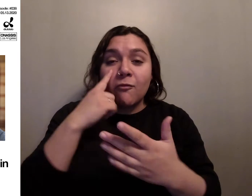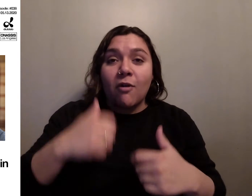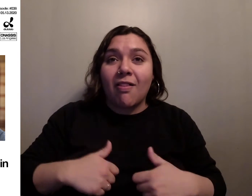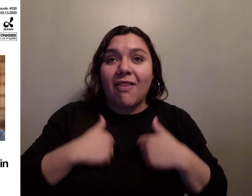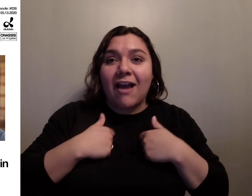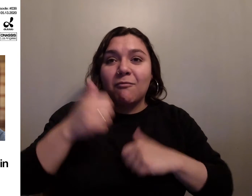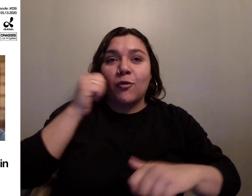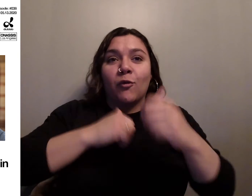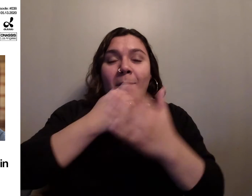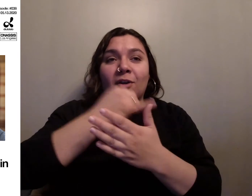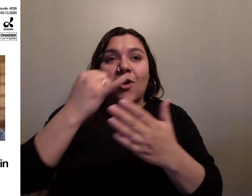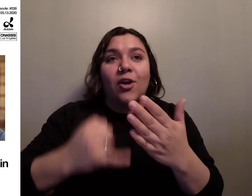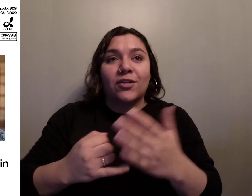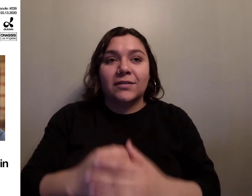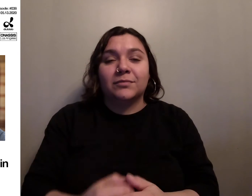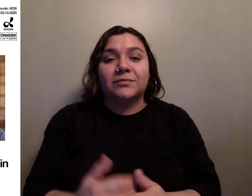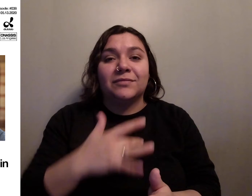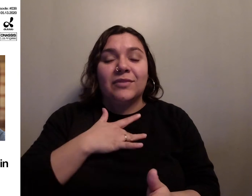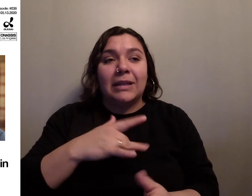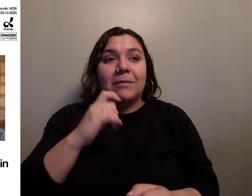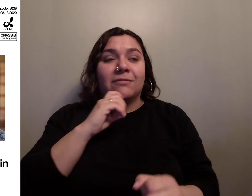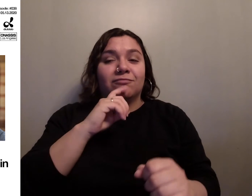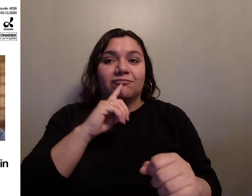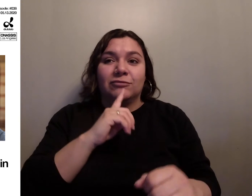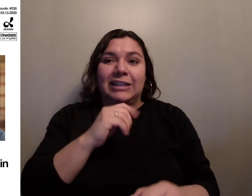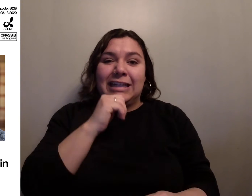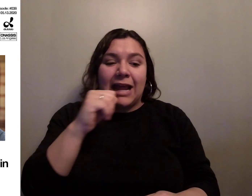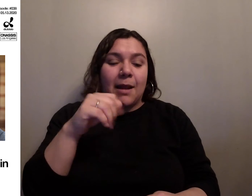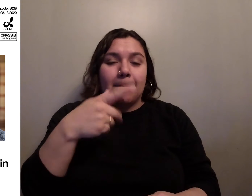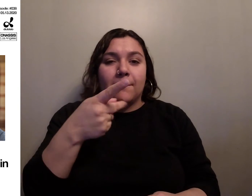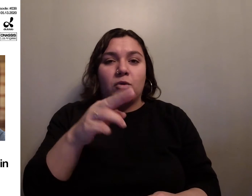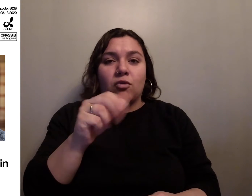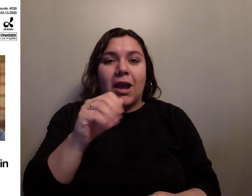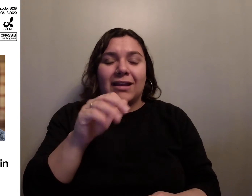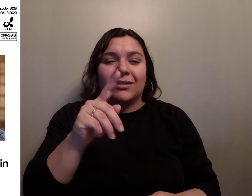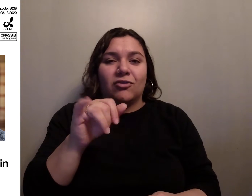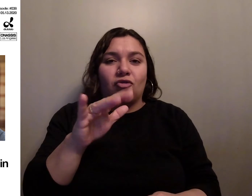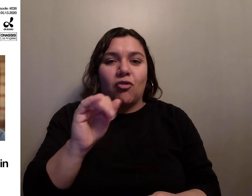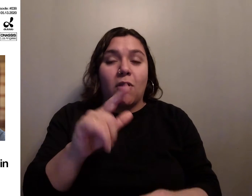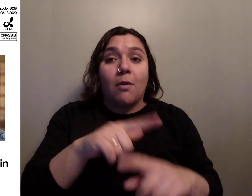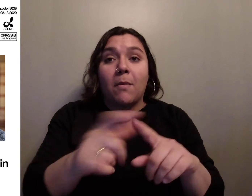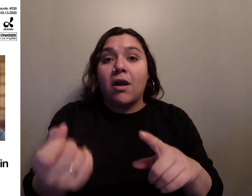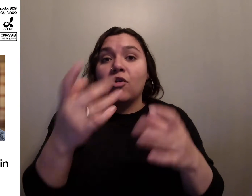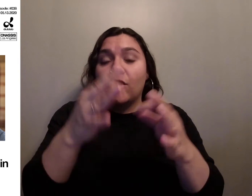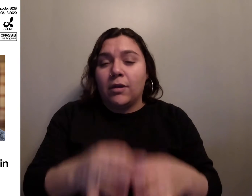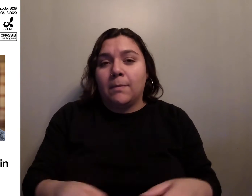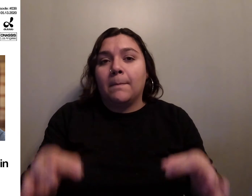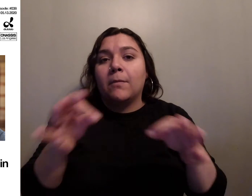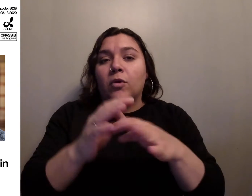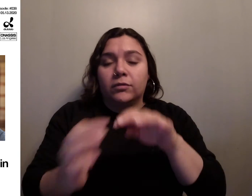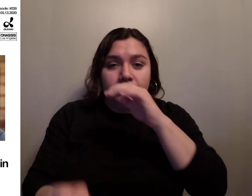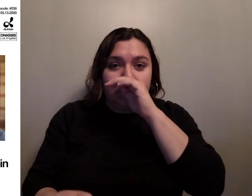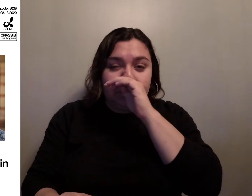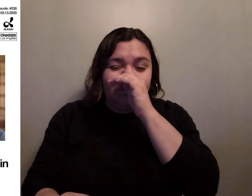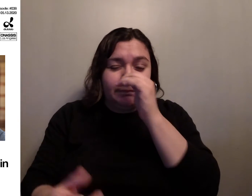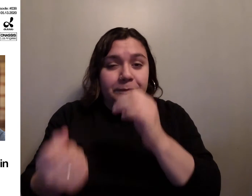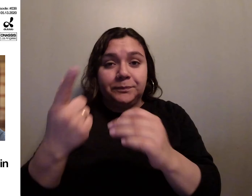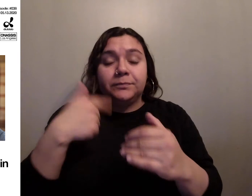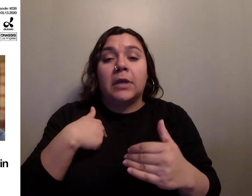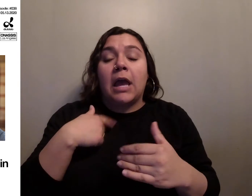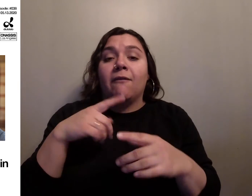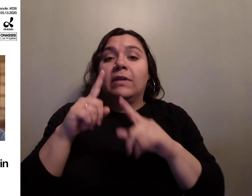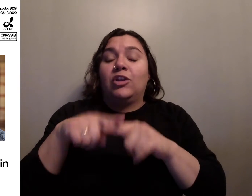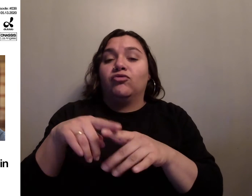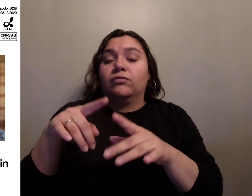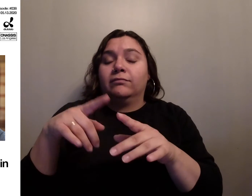The economics of live performing arts are so profoundly impractical and yet vitally